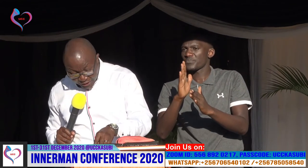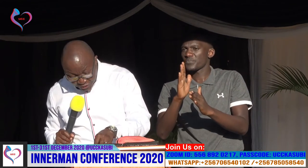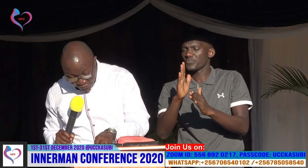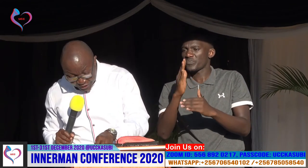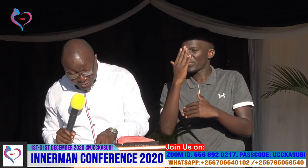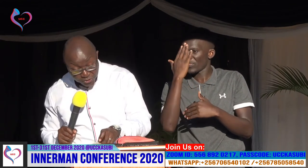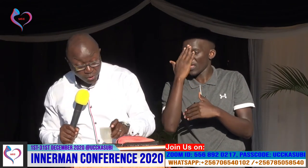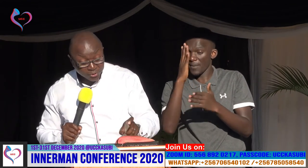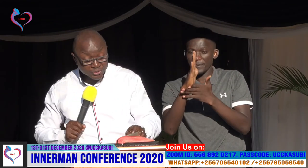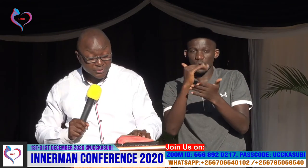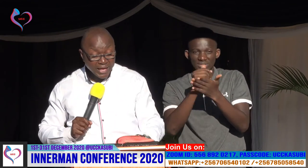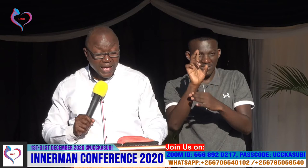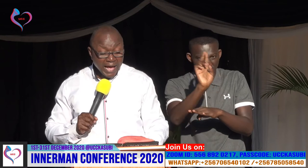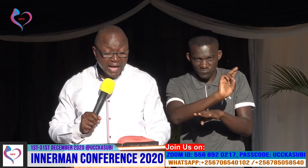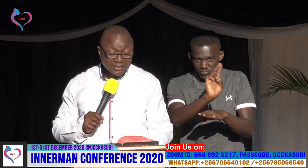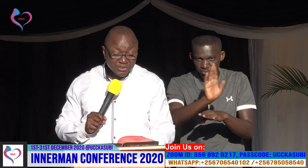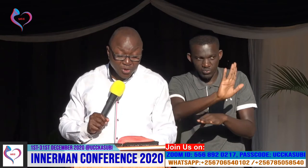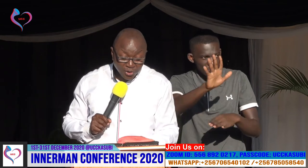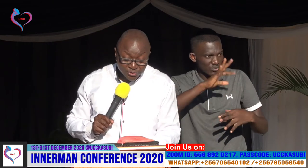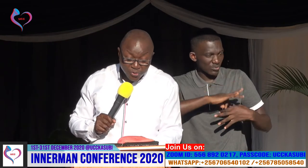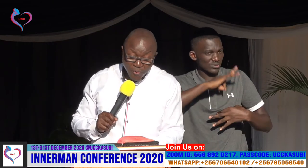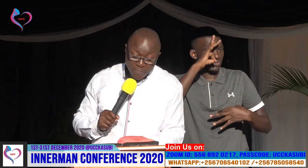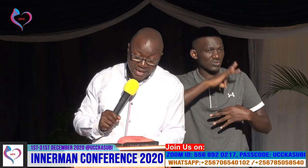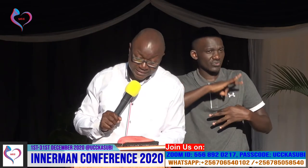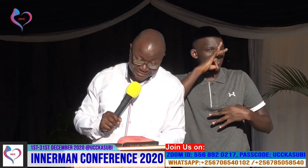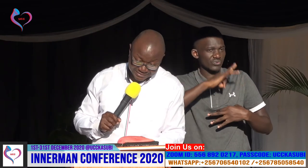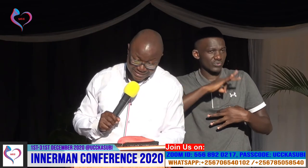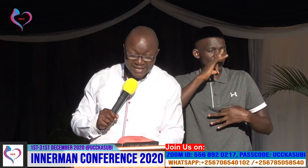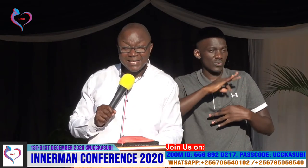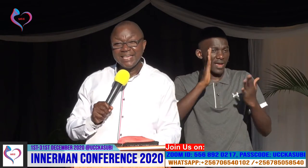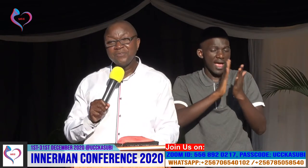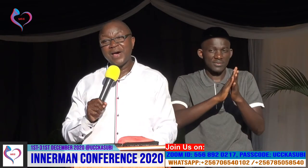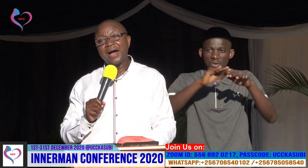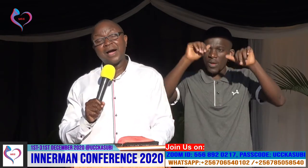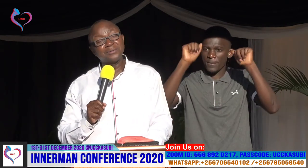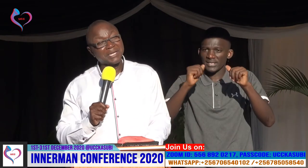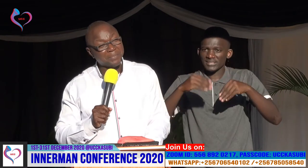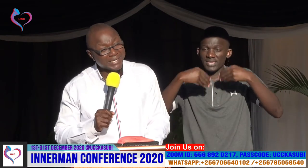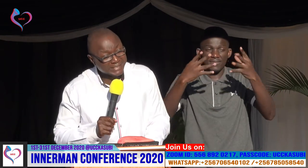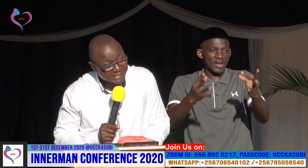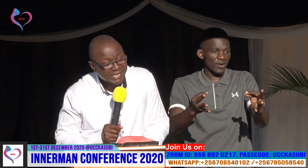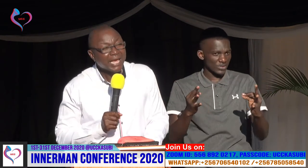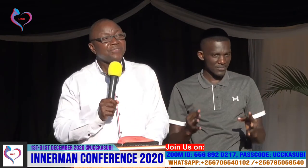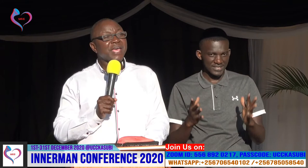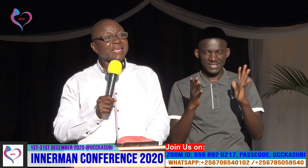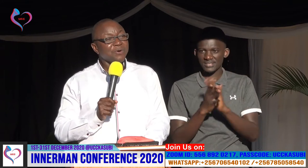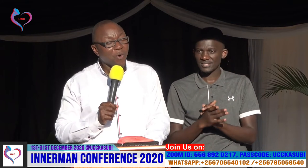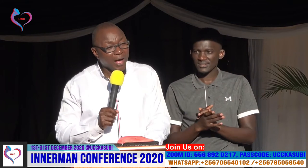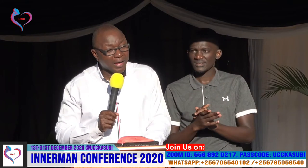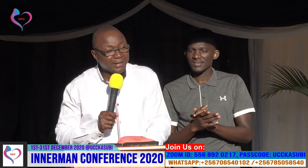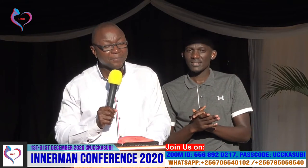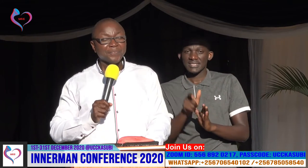they watch over your souls as those who must give accountability. The